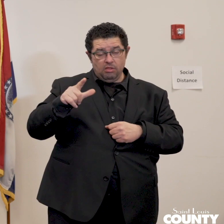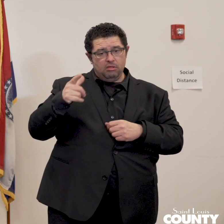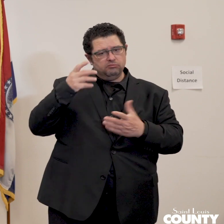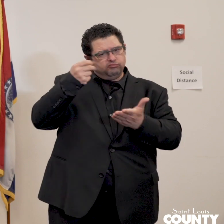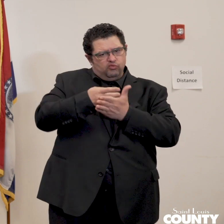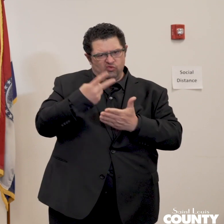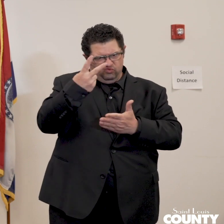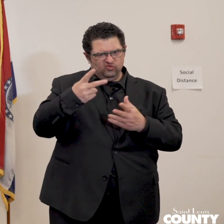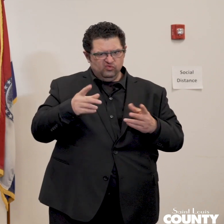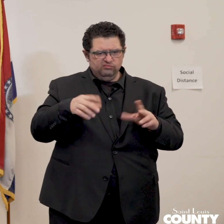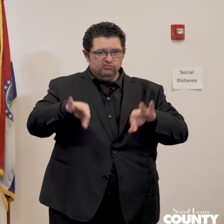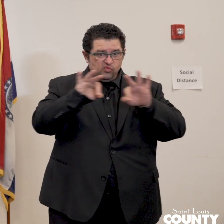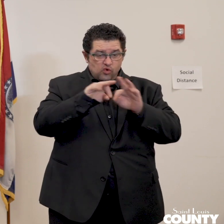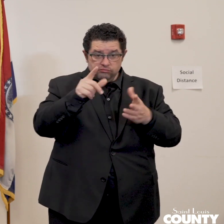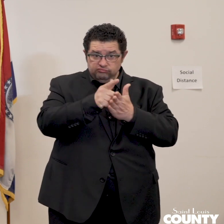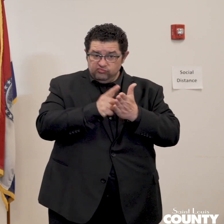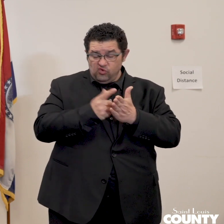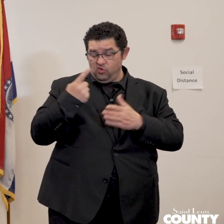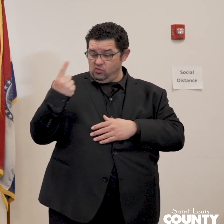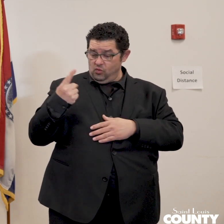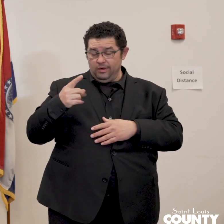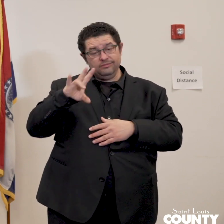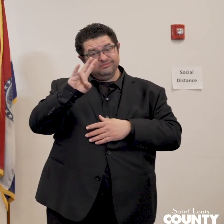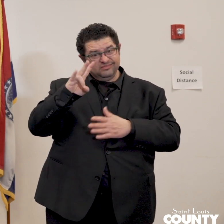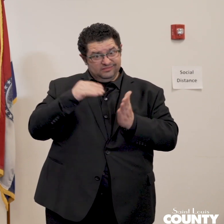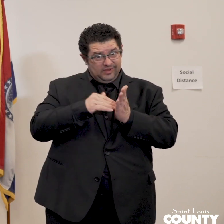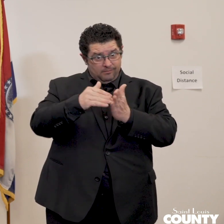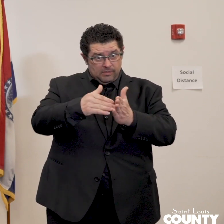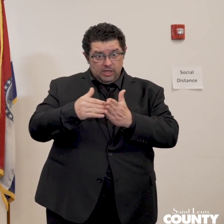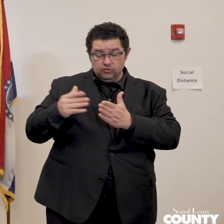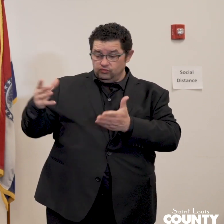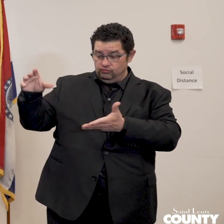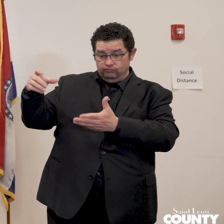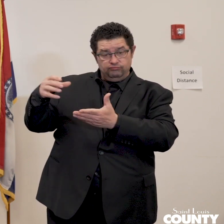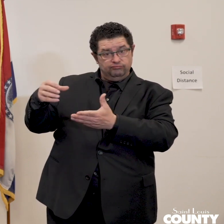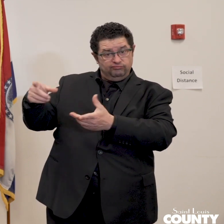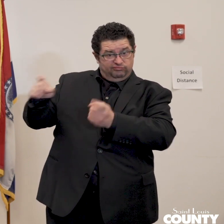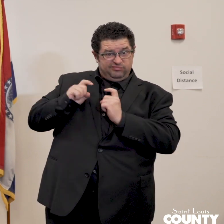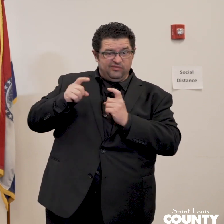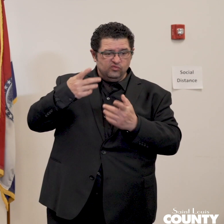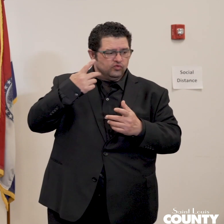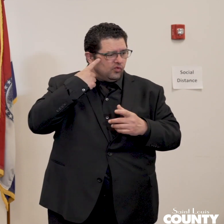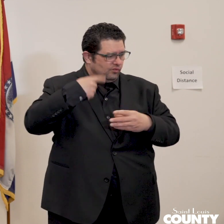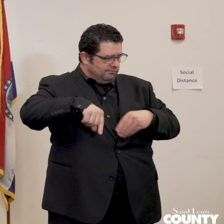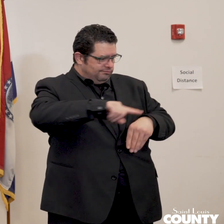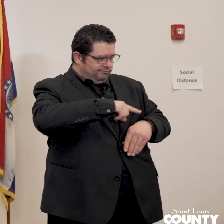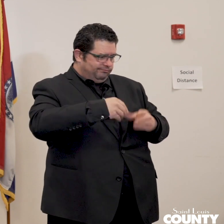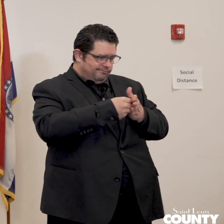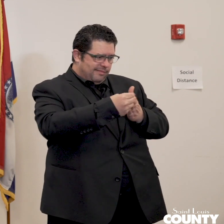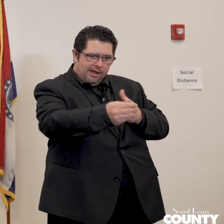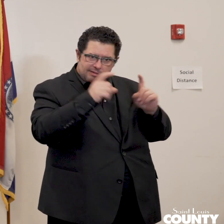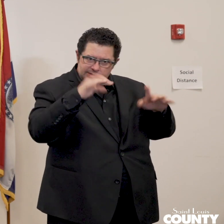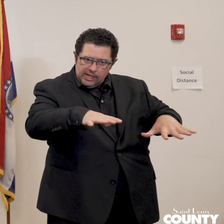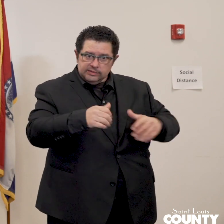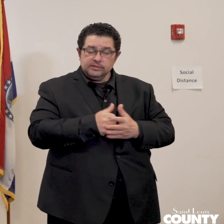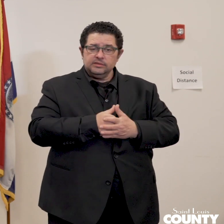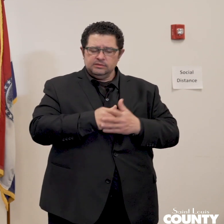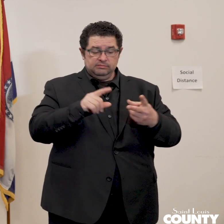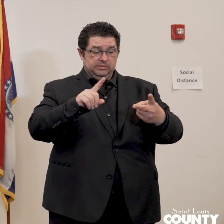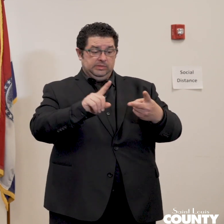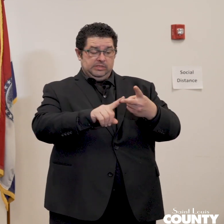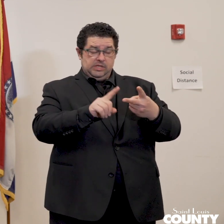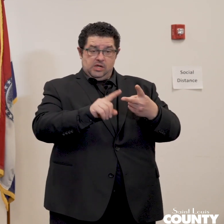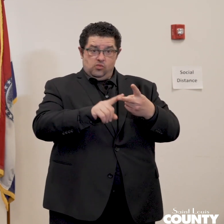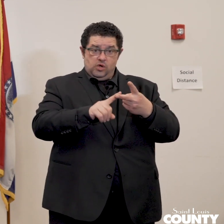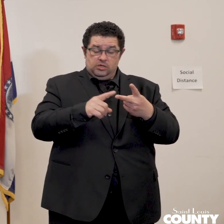health fund to buy tests and other supplies to continue our efforts. The second bill allows the county to set up a special fund